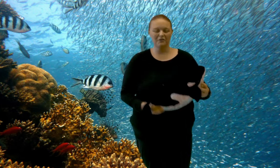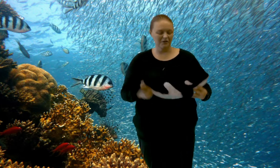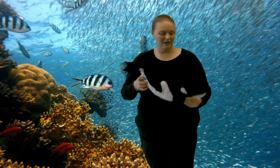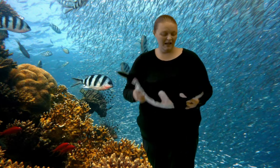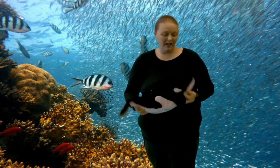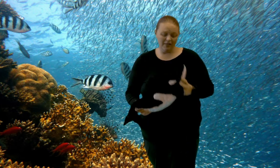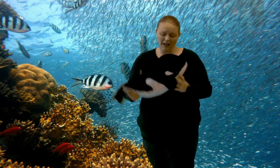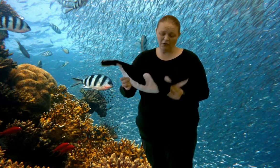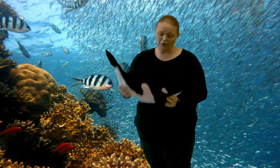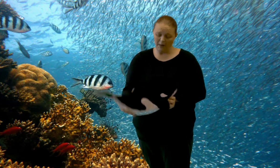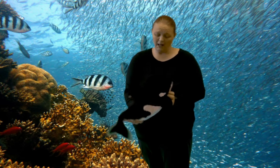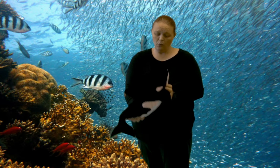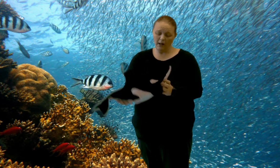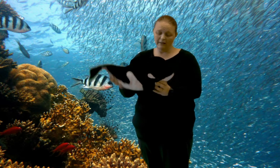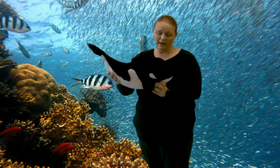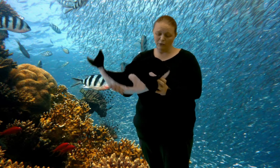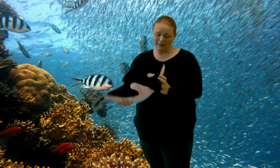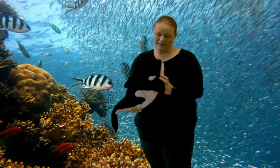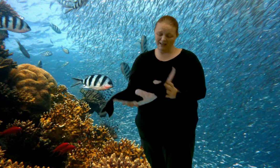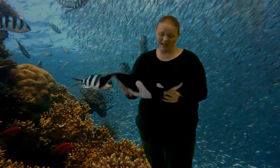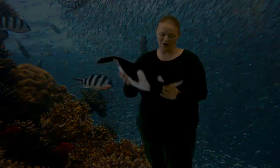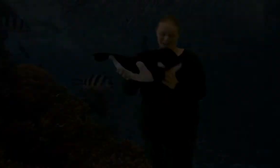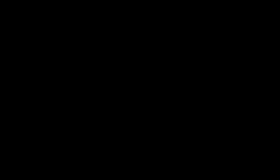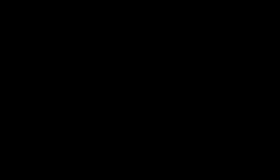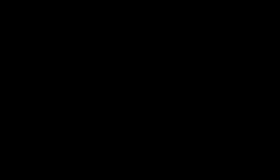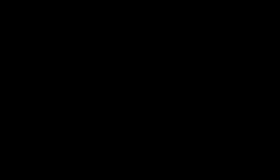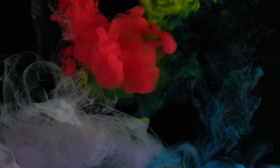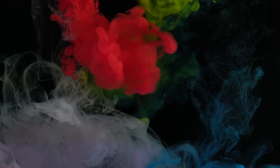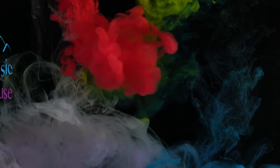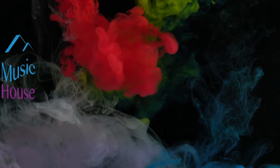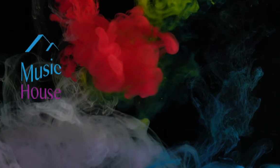Wonderful. Thank you for making whale sounds with us today, Harley.